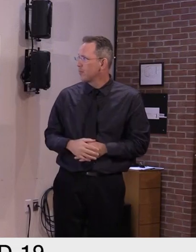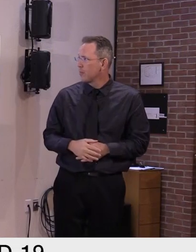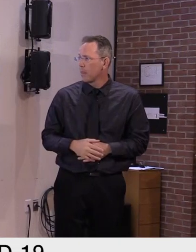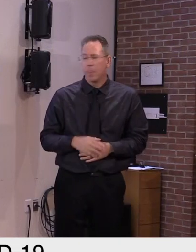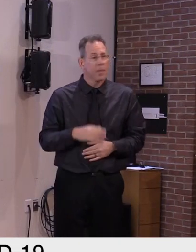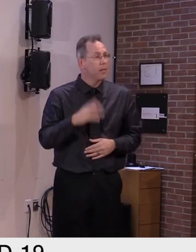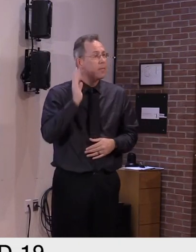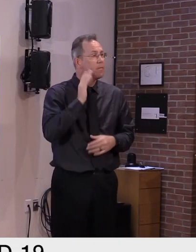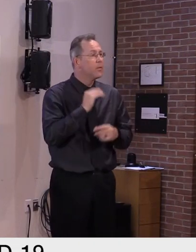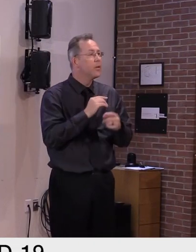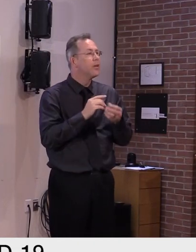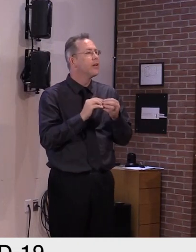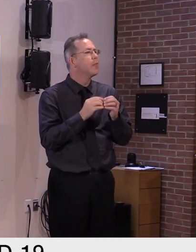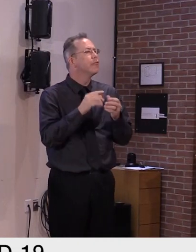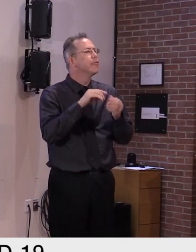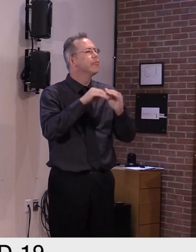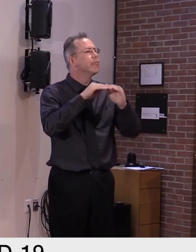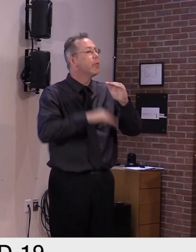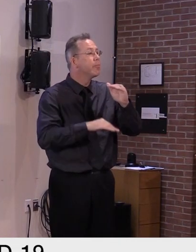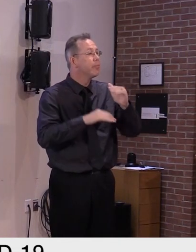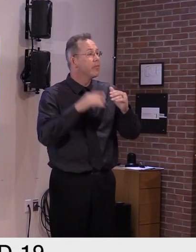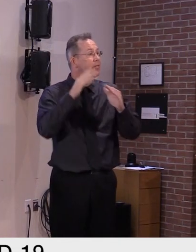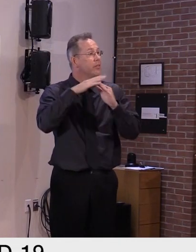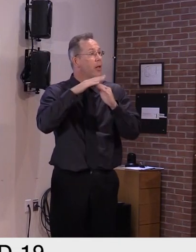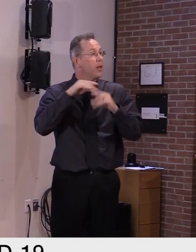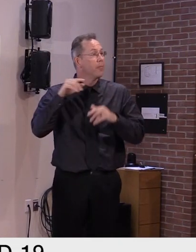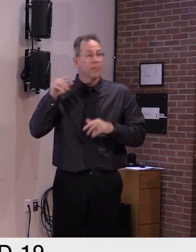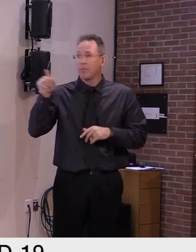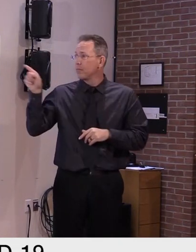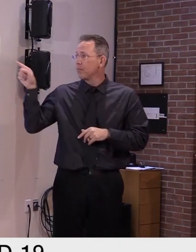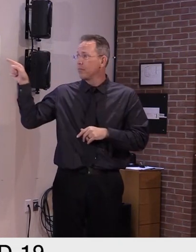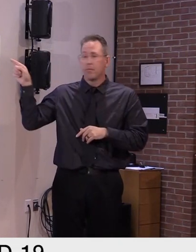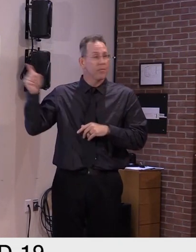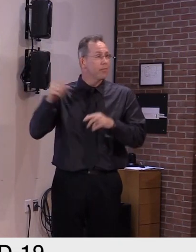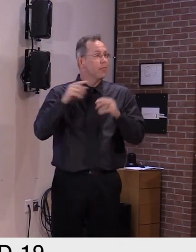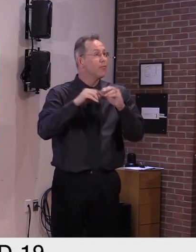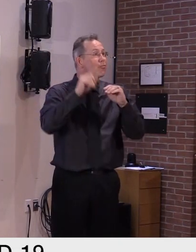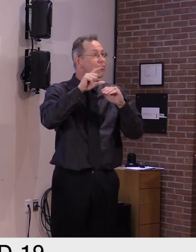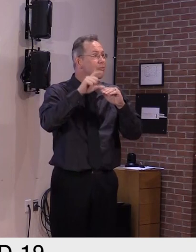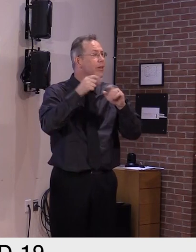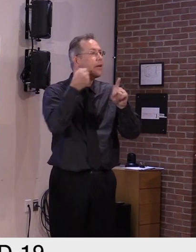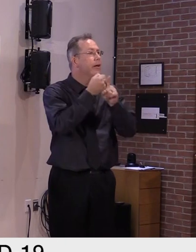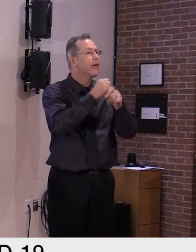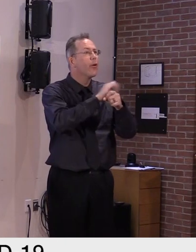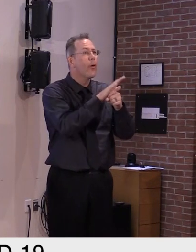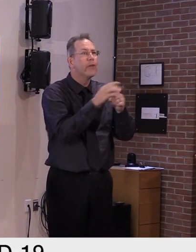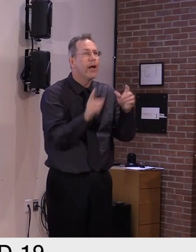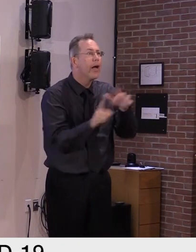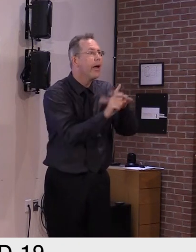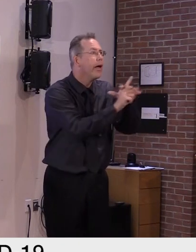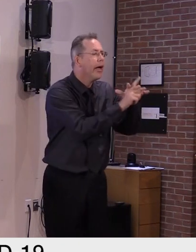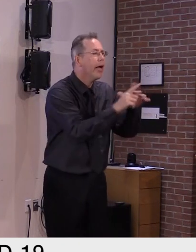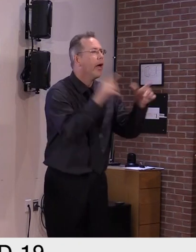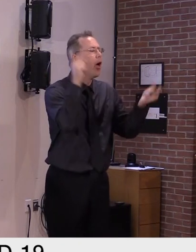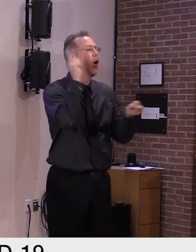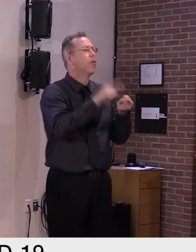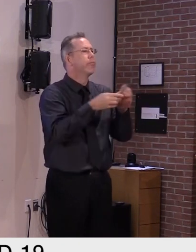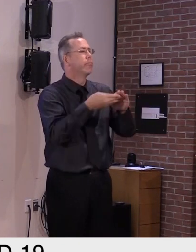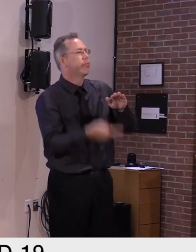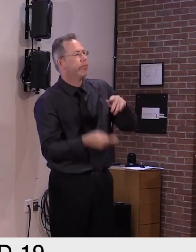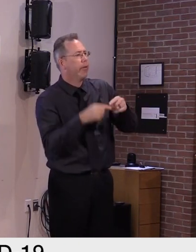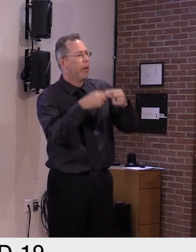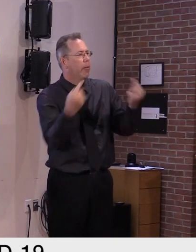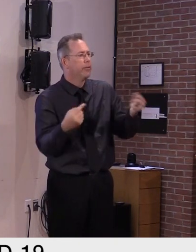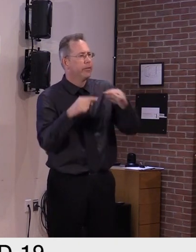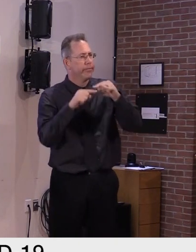where, you know, at the height of the pandemic, the numbers were down as much as 60% throughout the summer, trending around 40%.